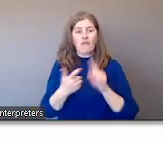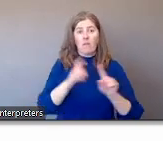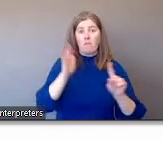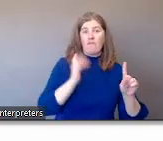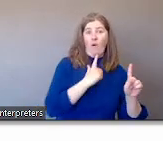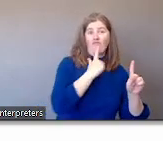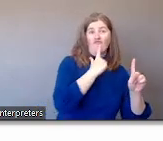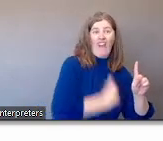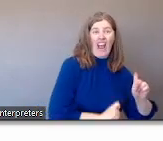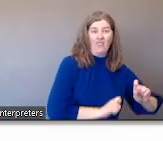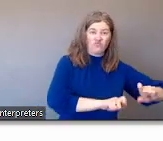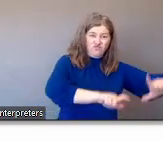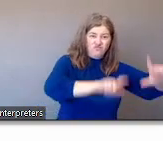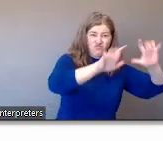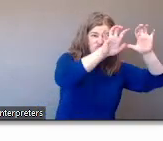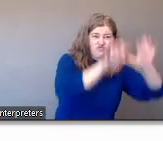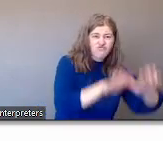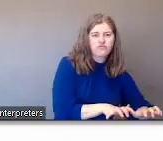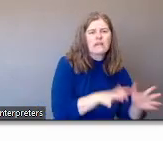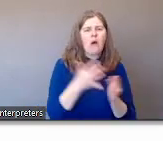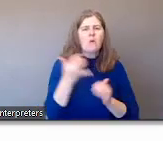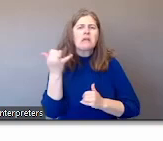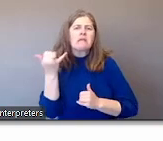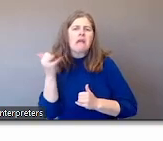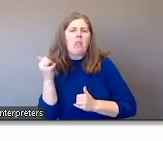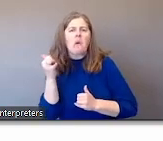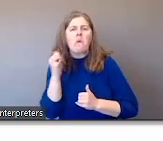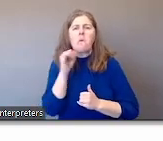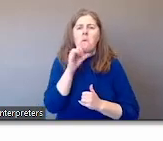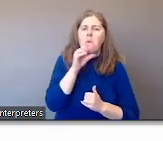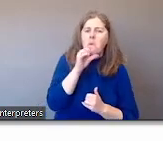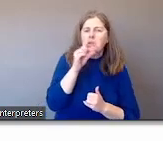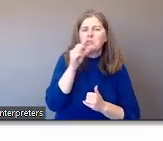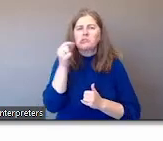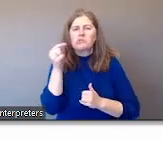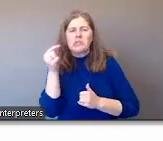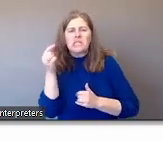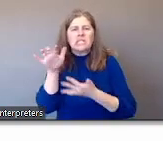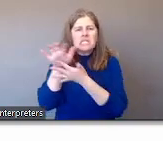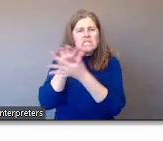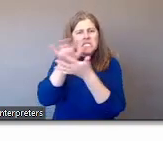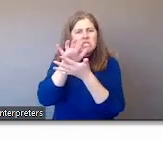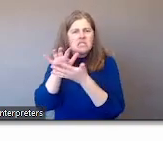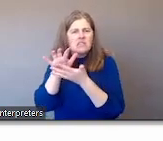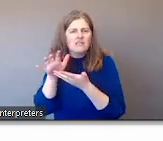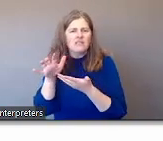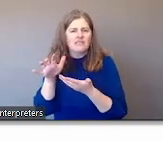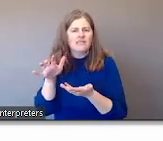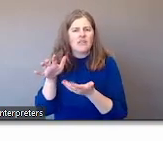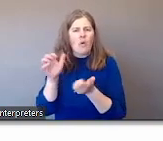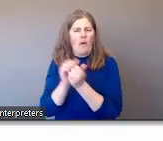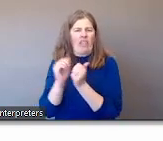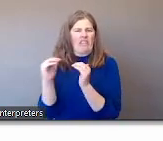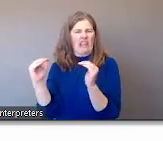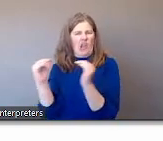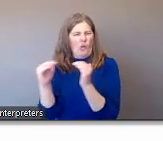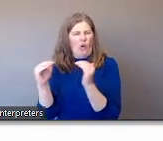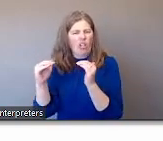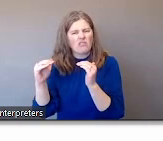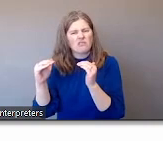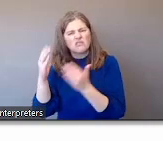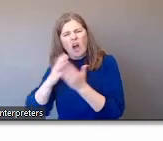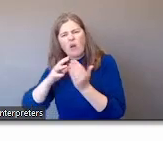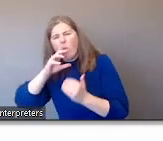red, basically, to kind of a yellowish yellow with about equal amounts of